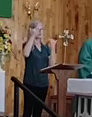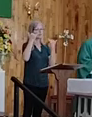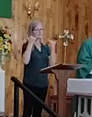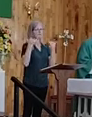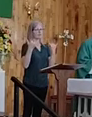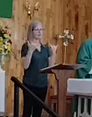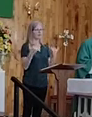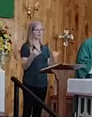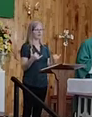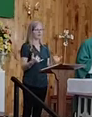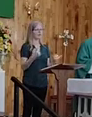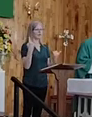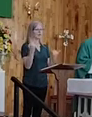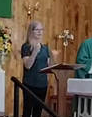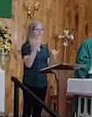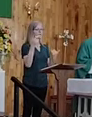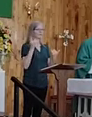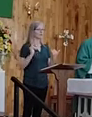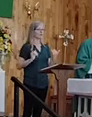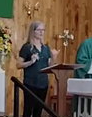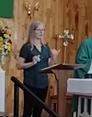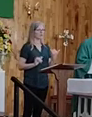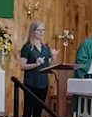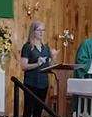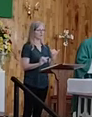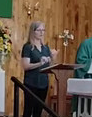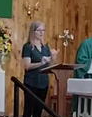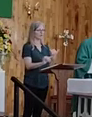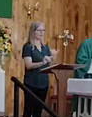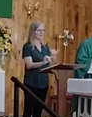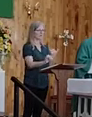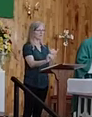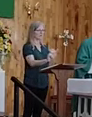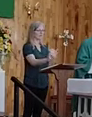yours, now and